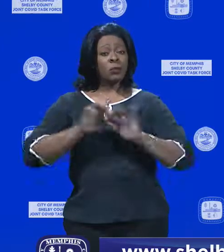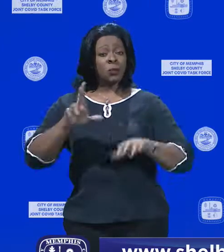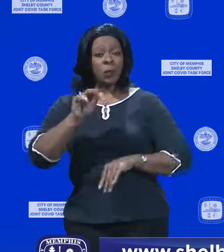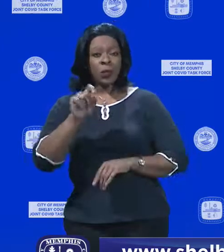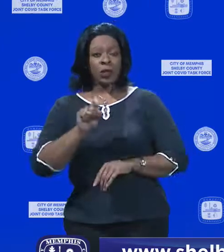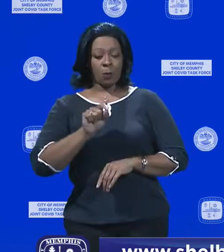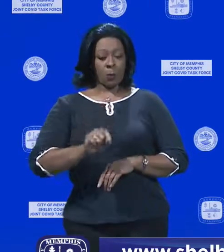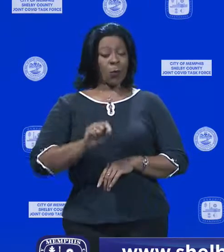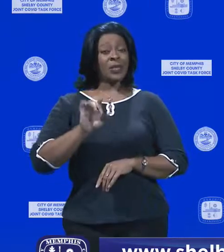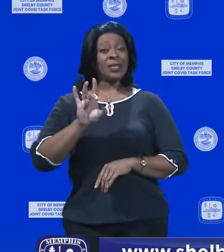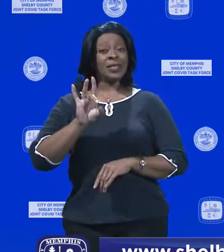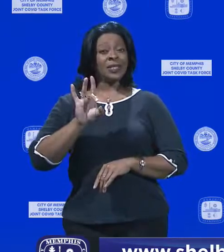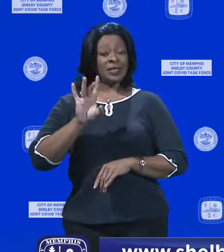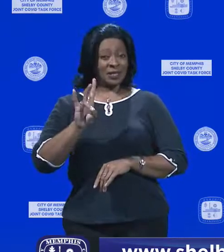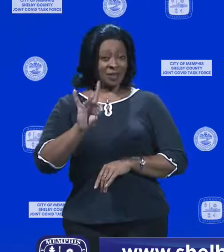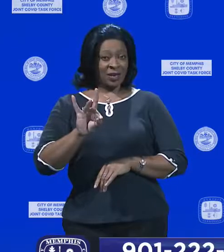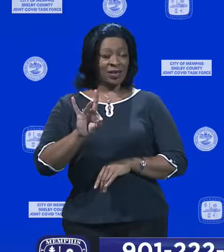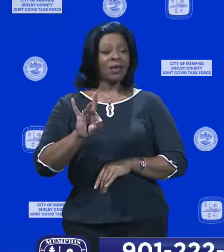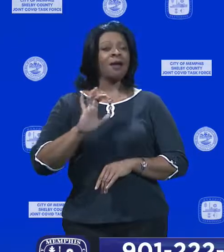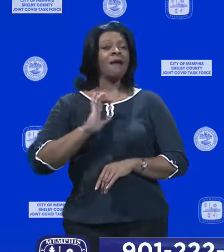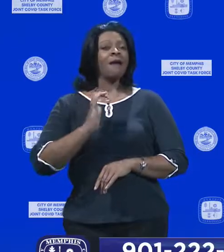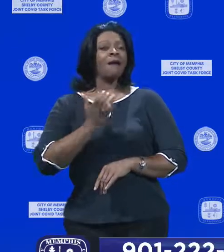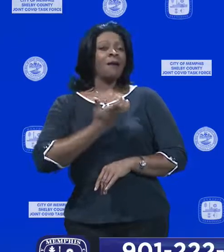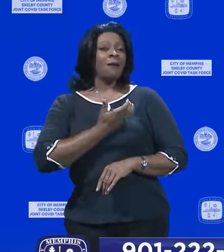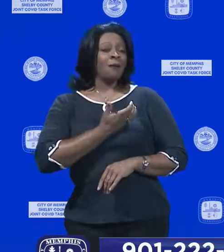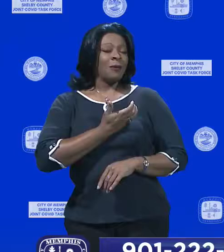0.78, and our,